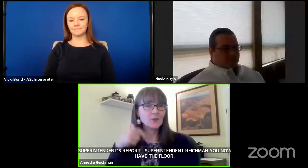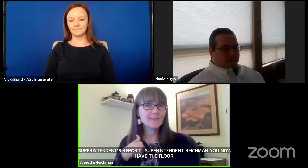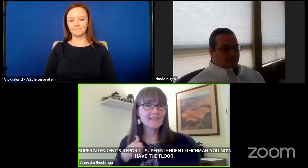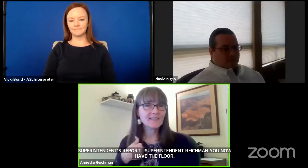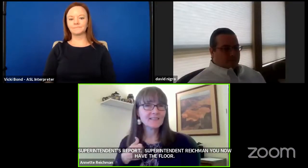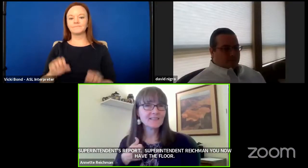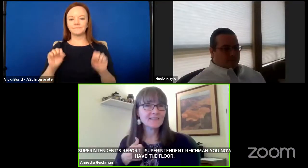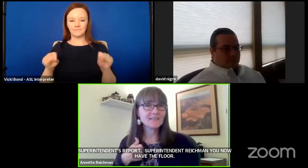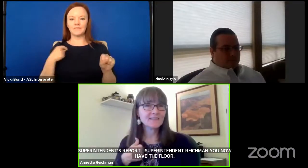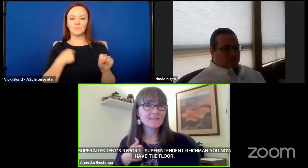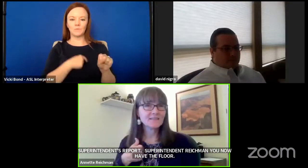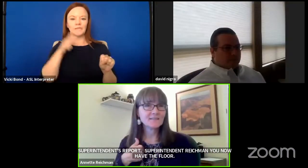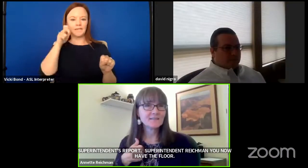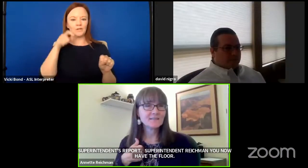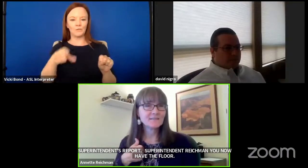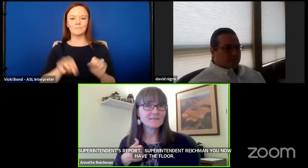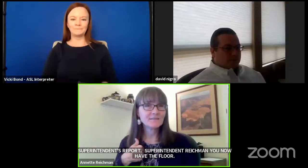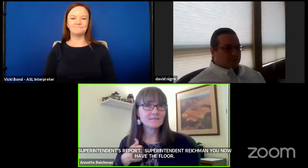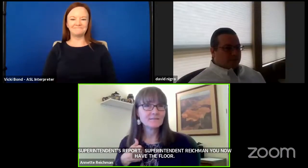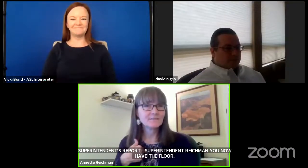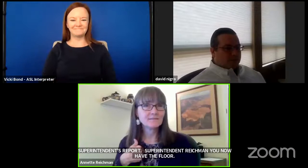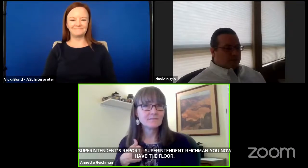Can you hear me?